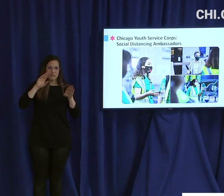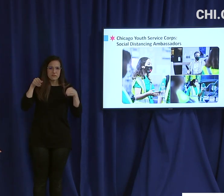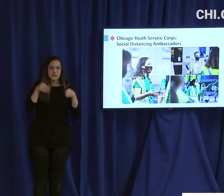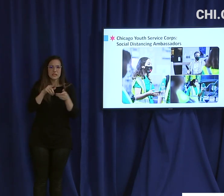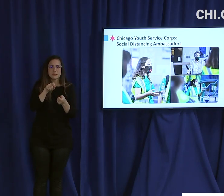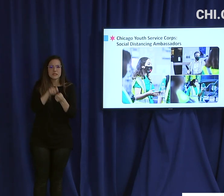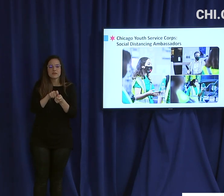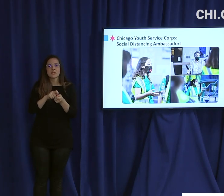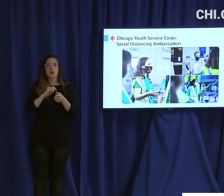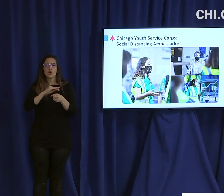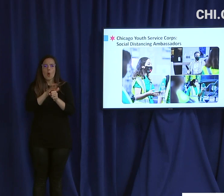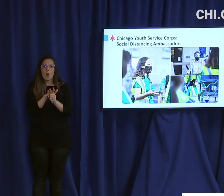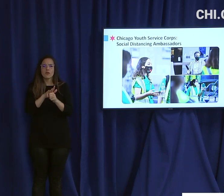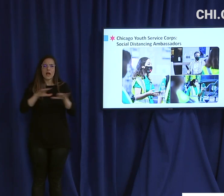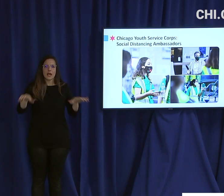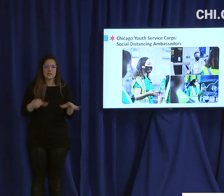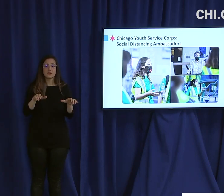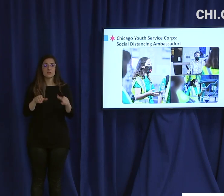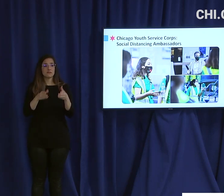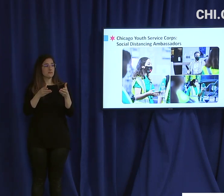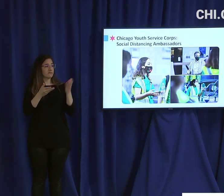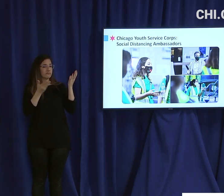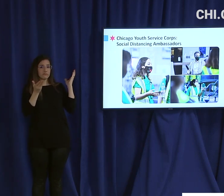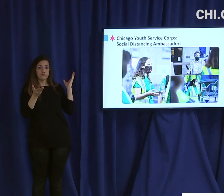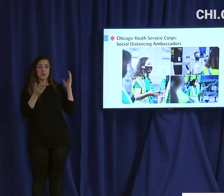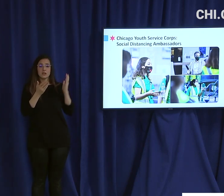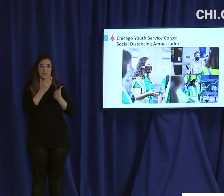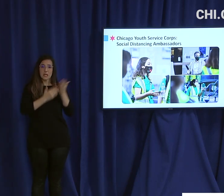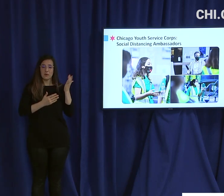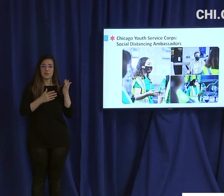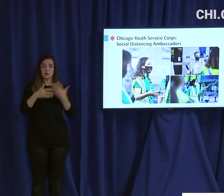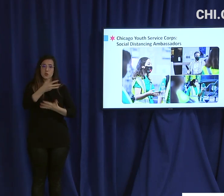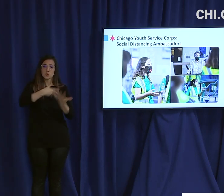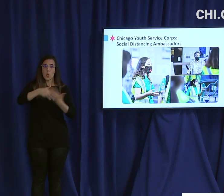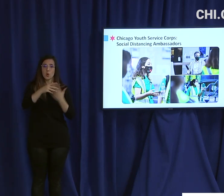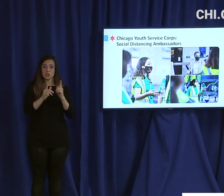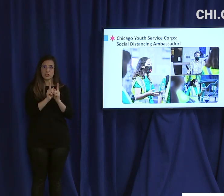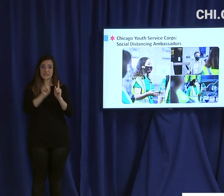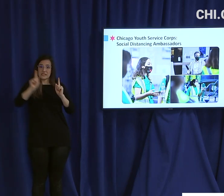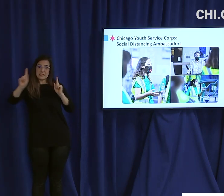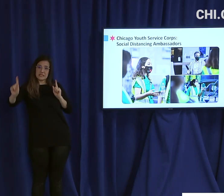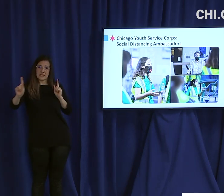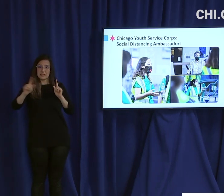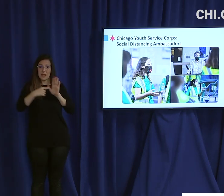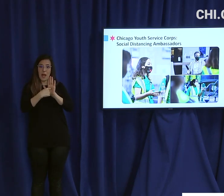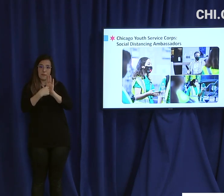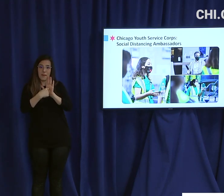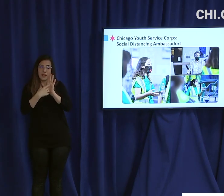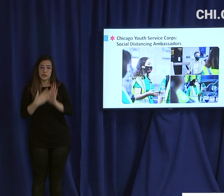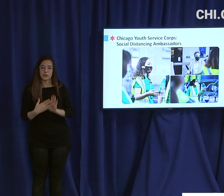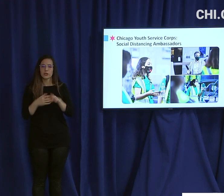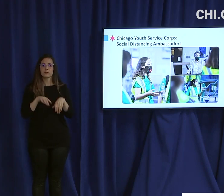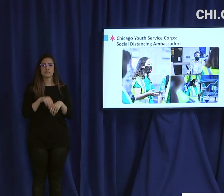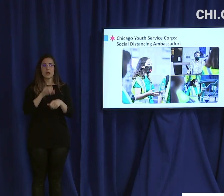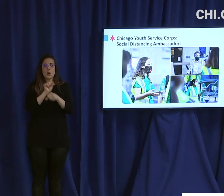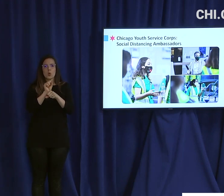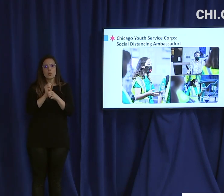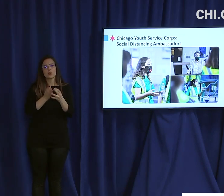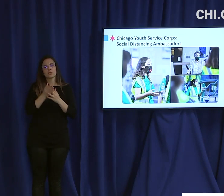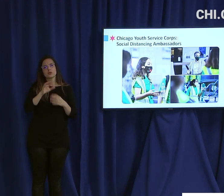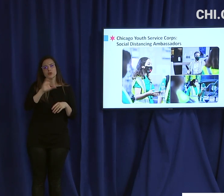of the social distancing ambassadors, the young people who were out through Chicago Park District in our